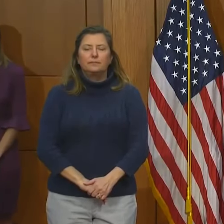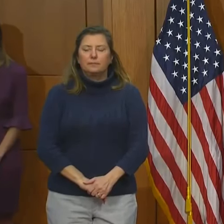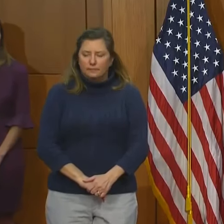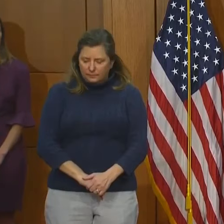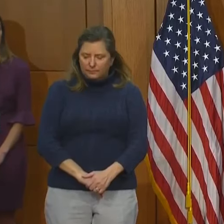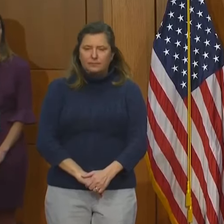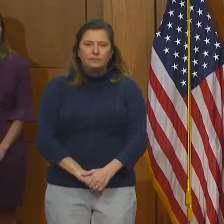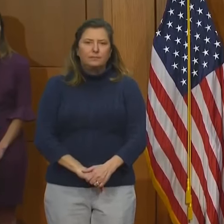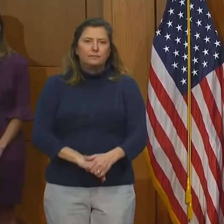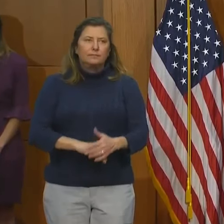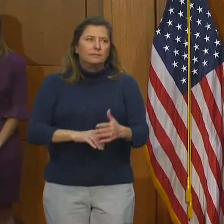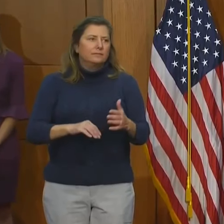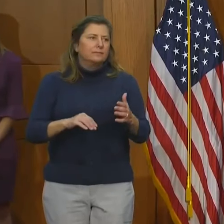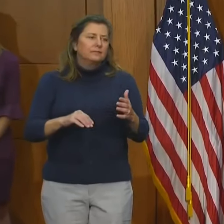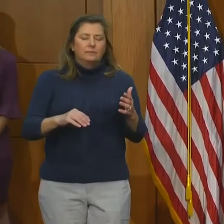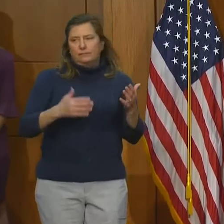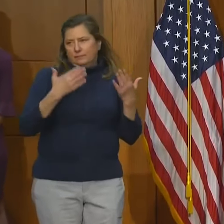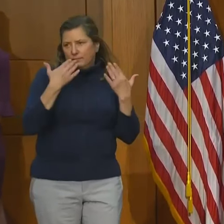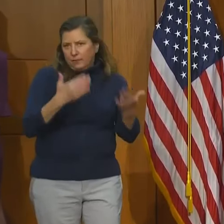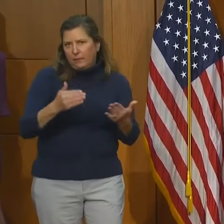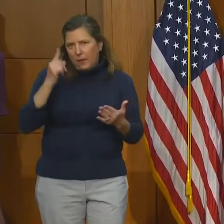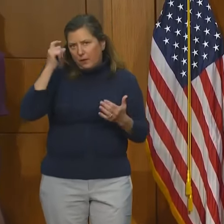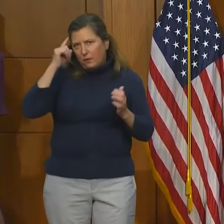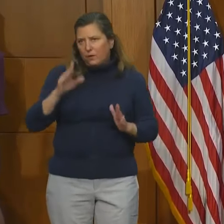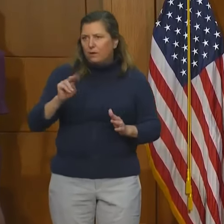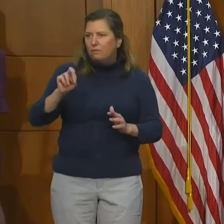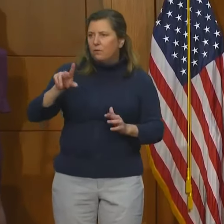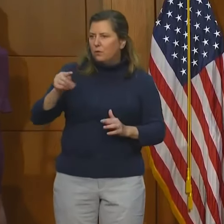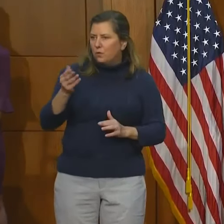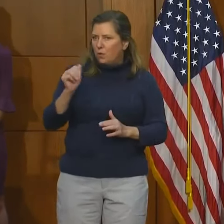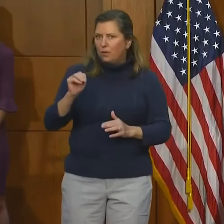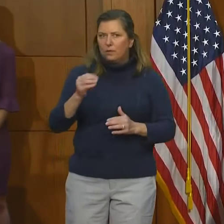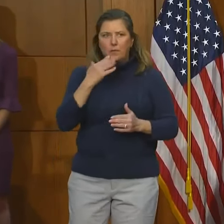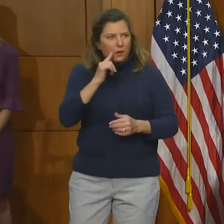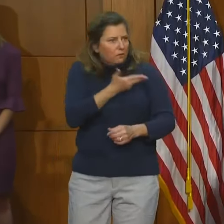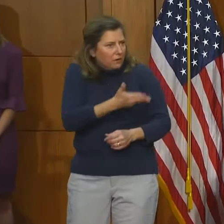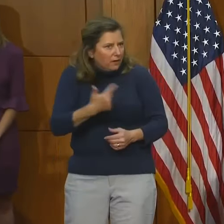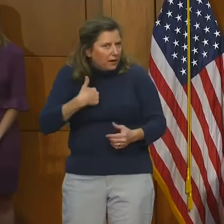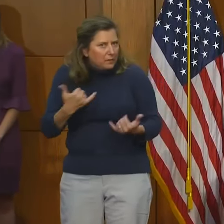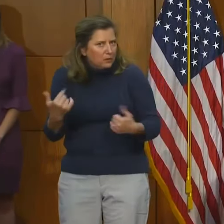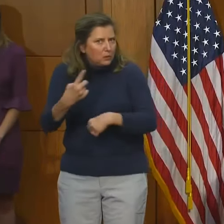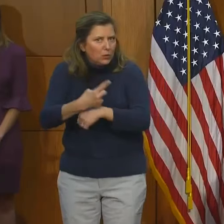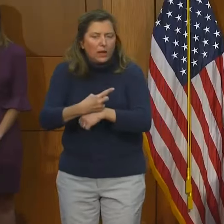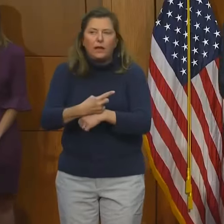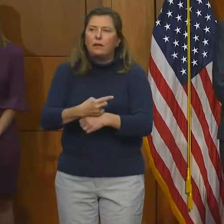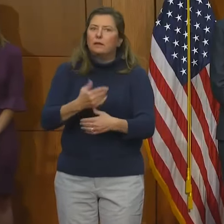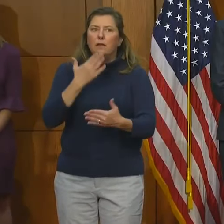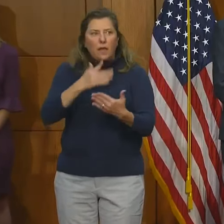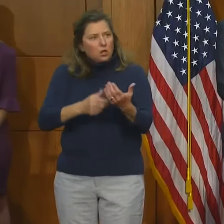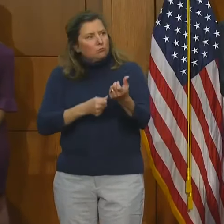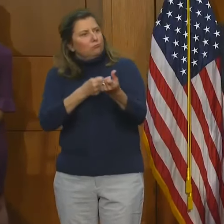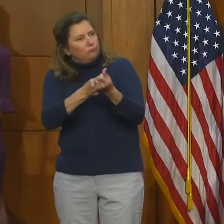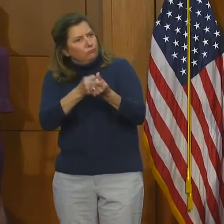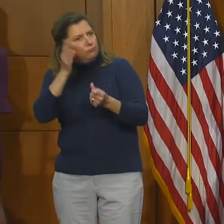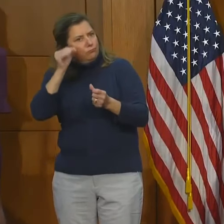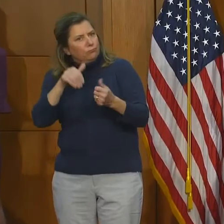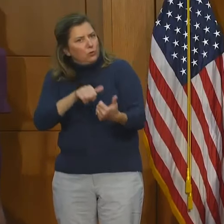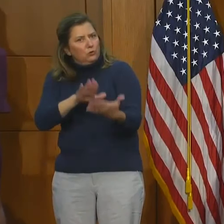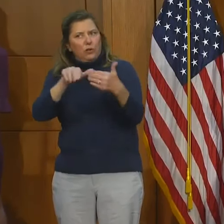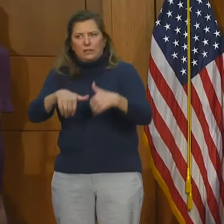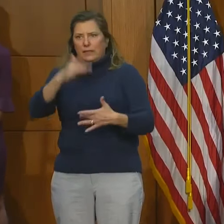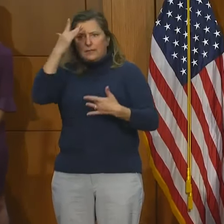you. Foremost, thank you to Governor Northam for having me here today and for your commitment to addressing this